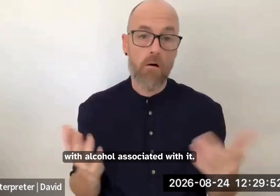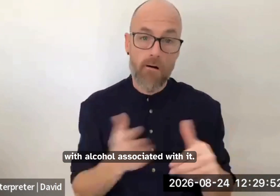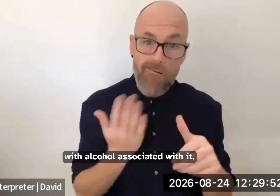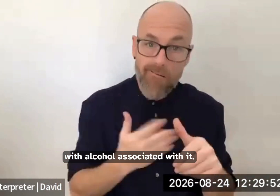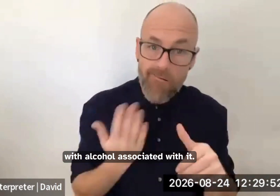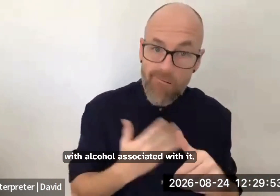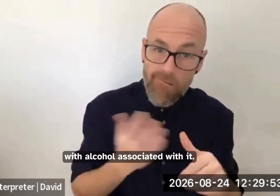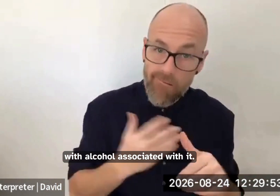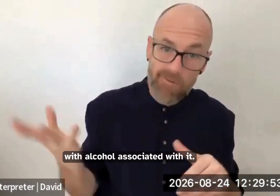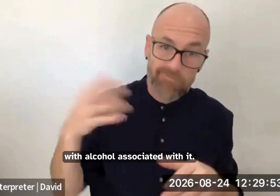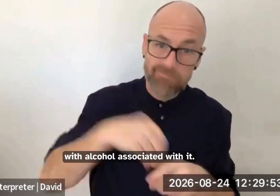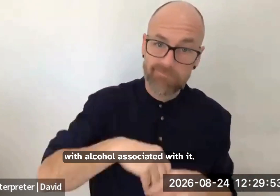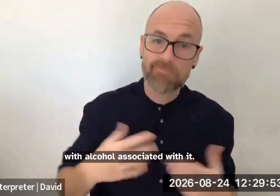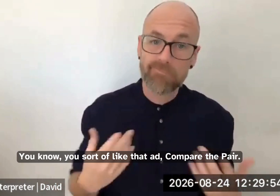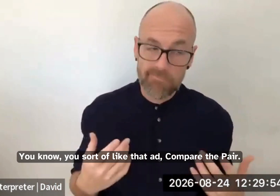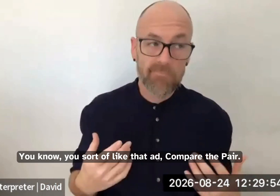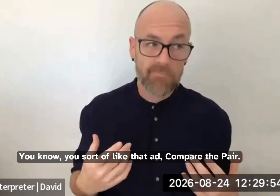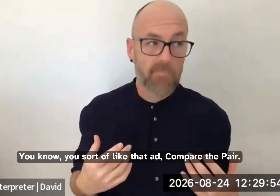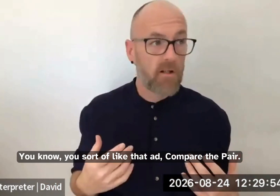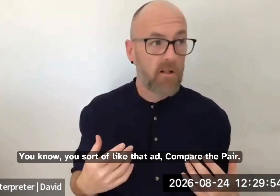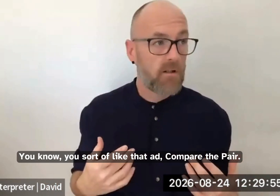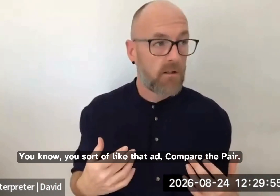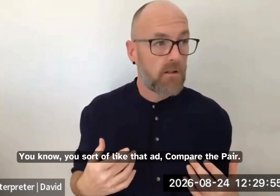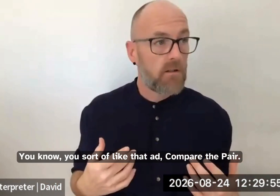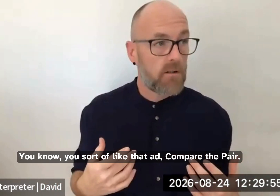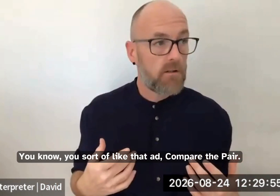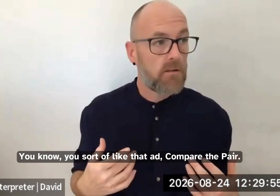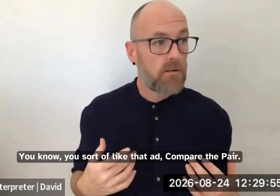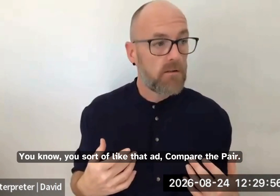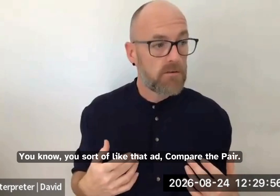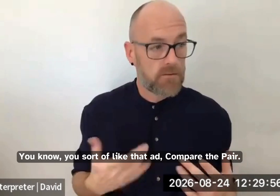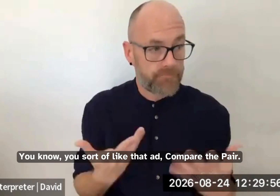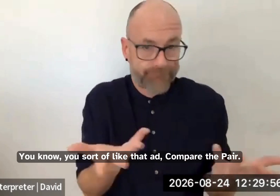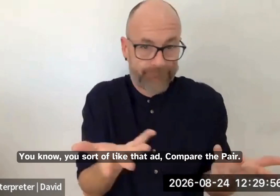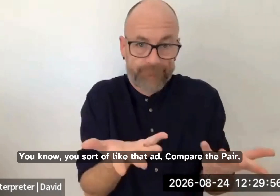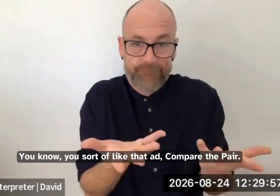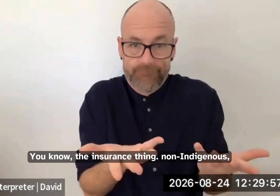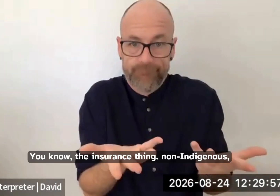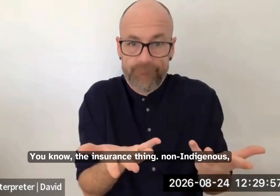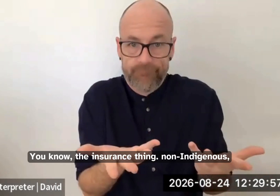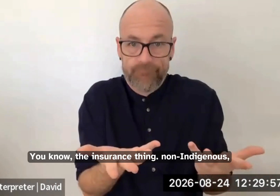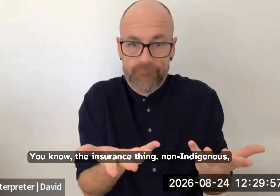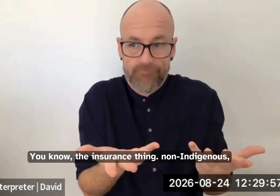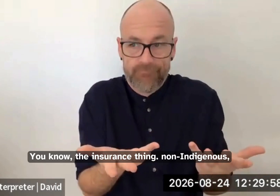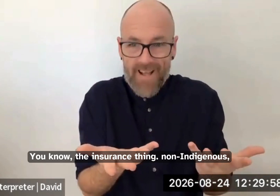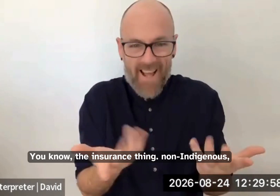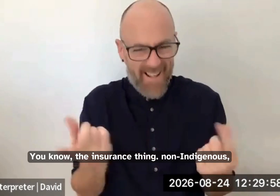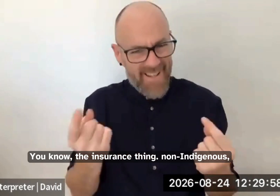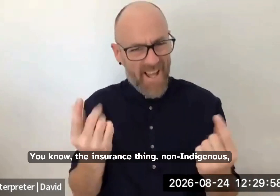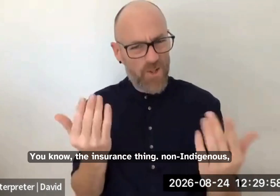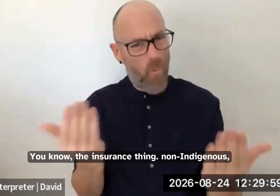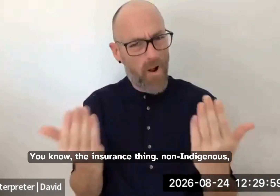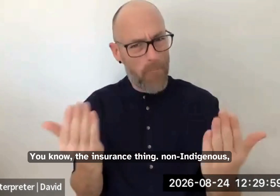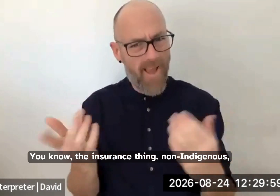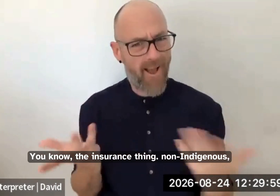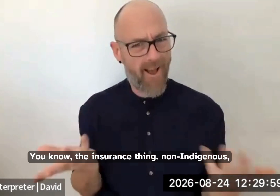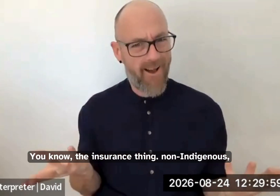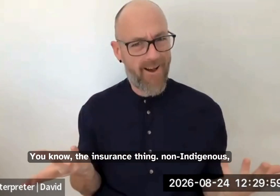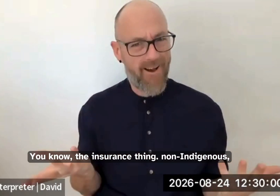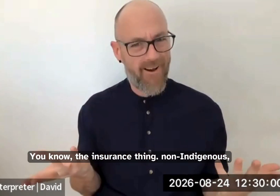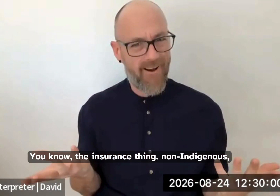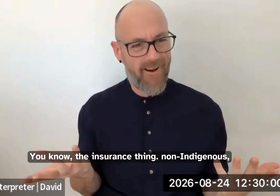alcohol associated with it. You sort of like that ad, compare the pair, of the insurance thing.